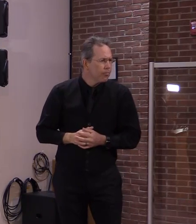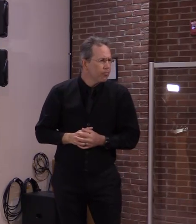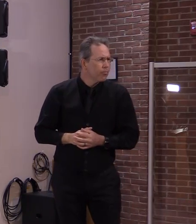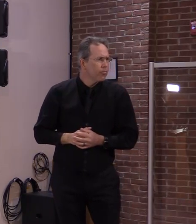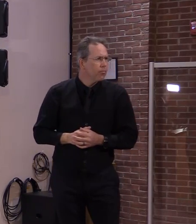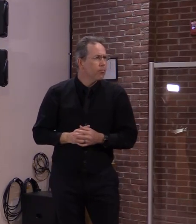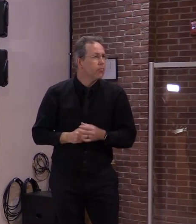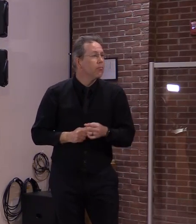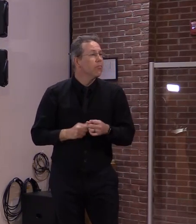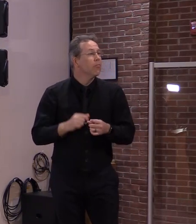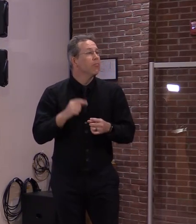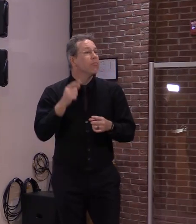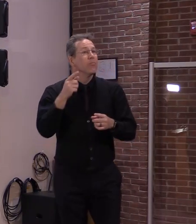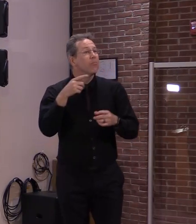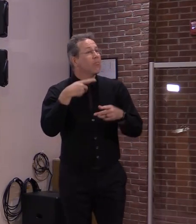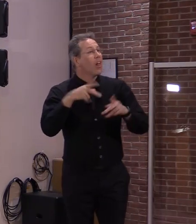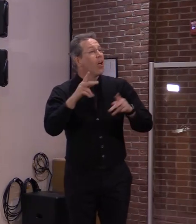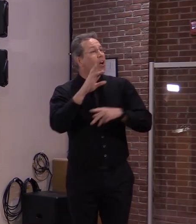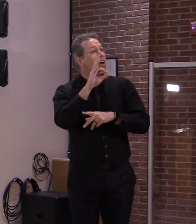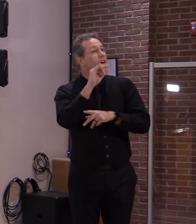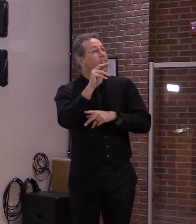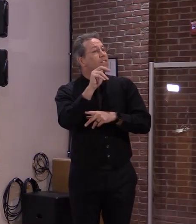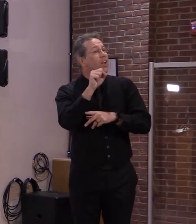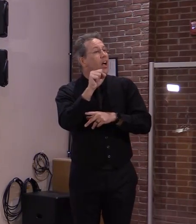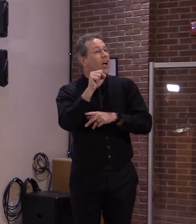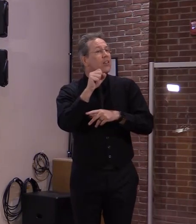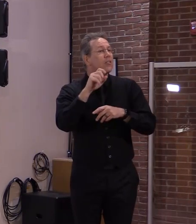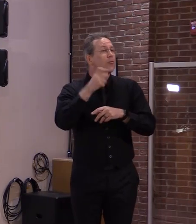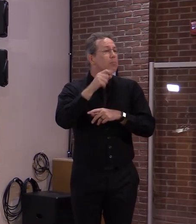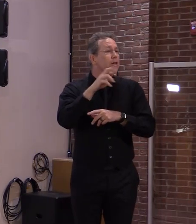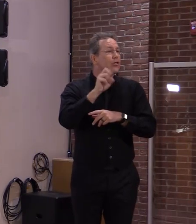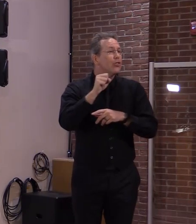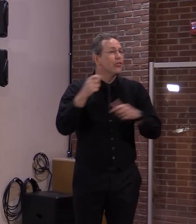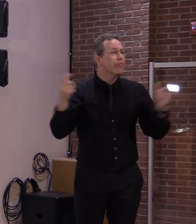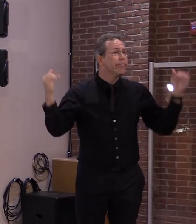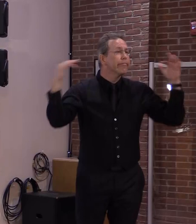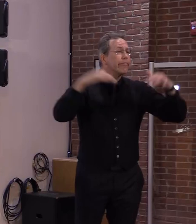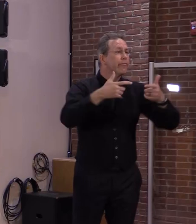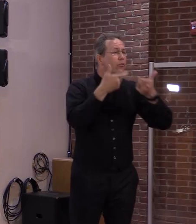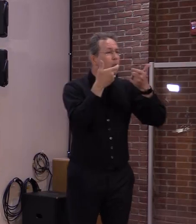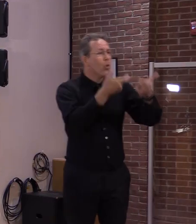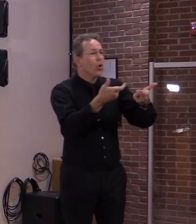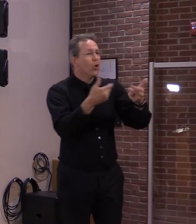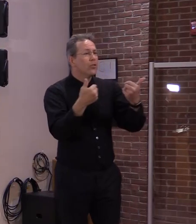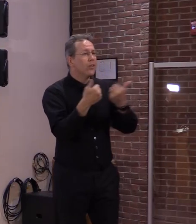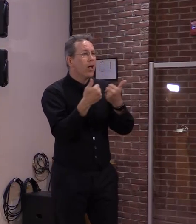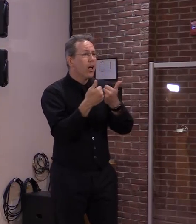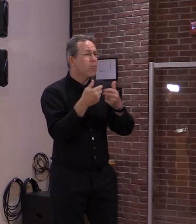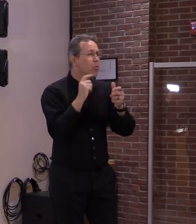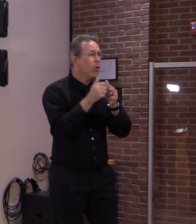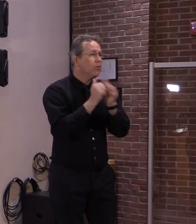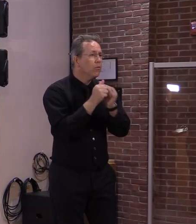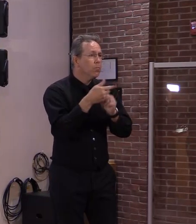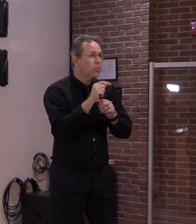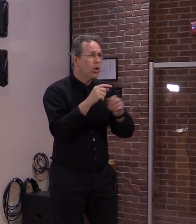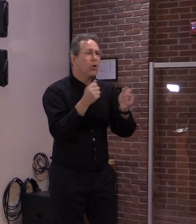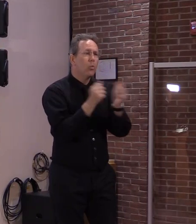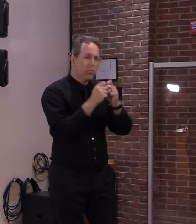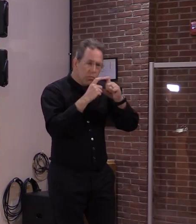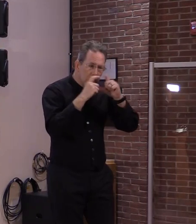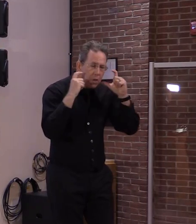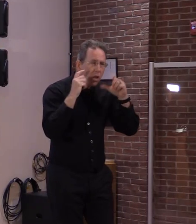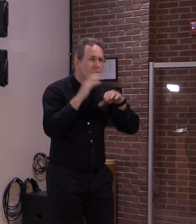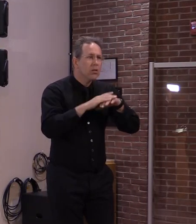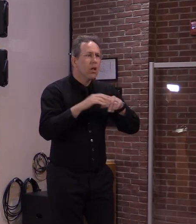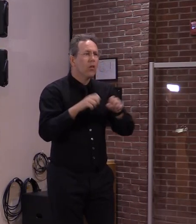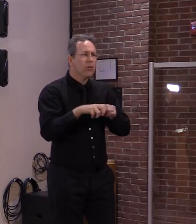masks, even though they're, you know, social distancing outside. You know, we're hearing that almost 50% of the population is